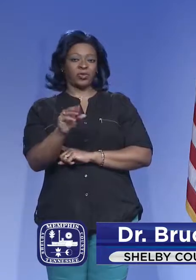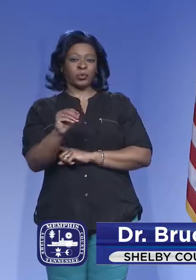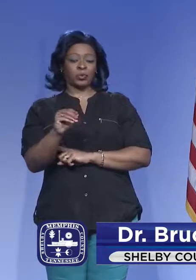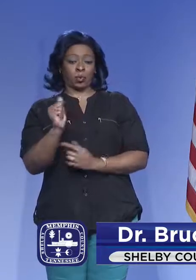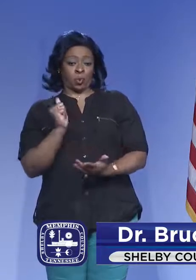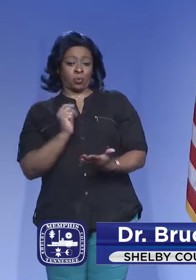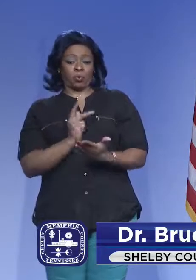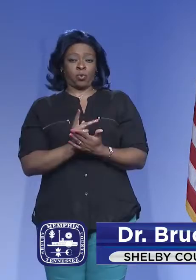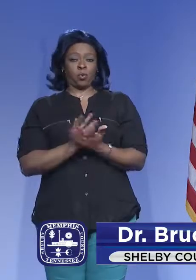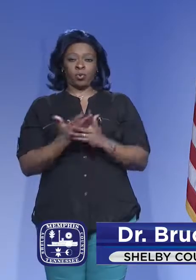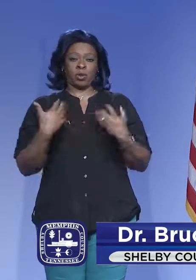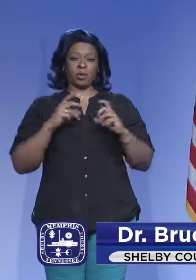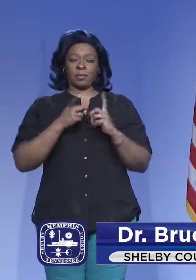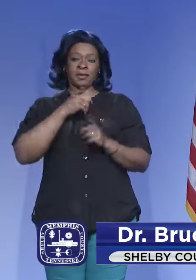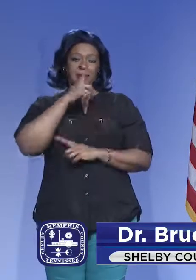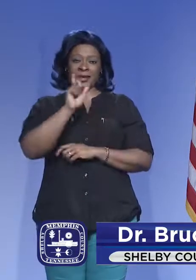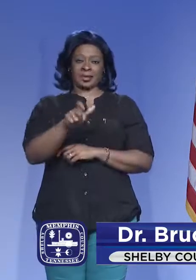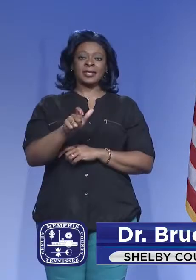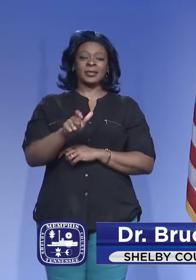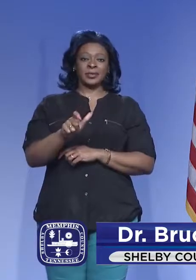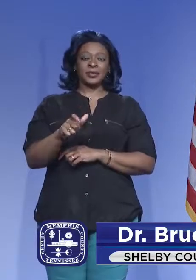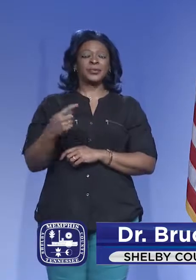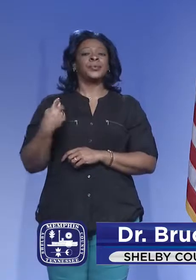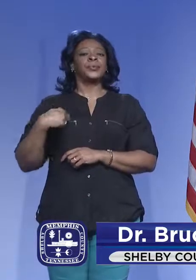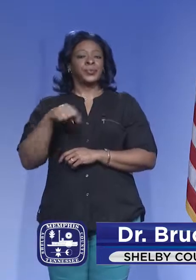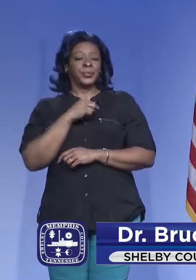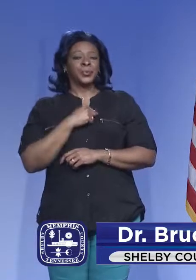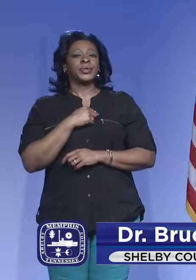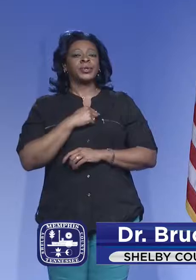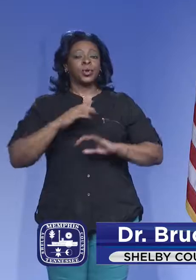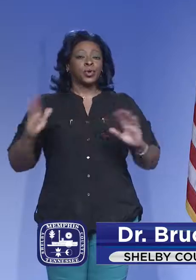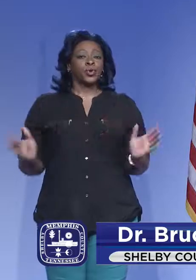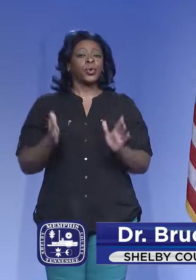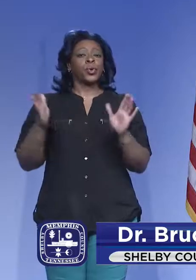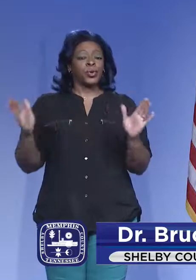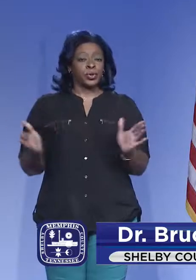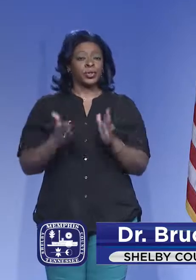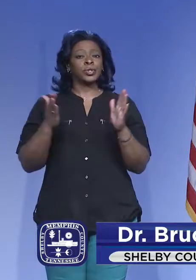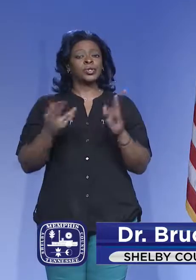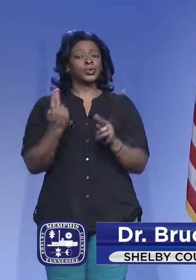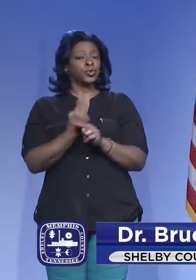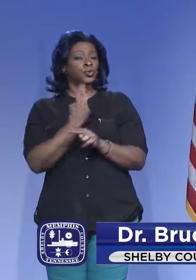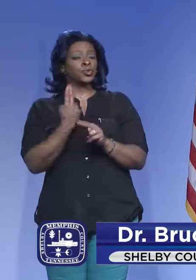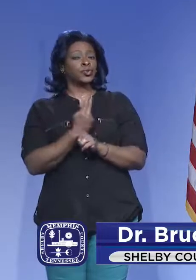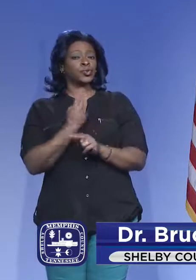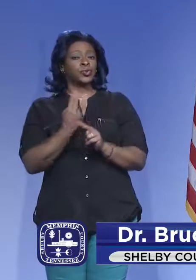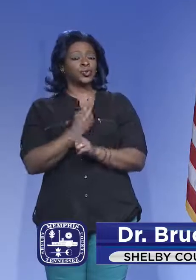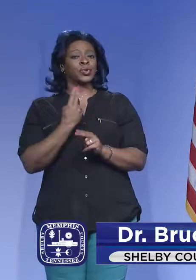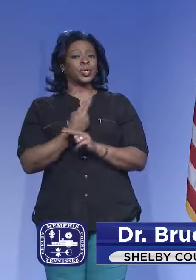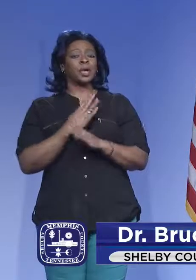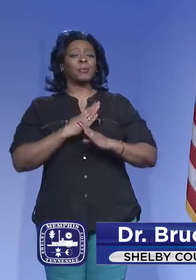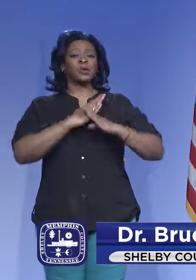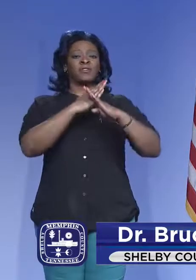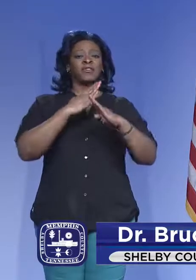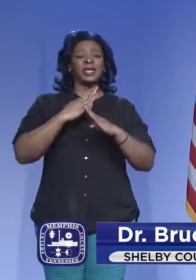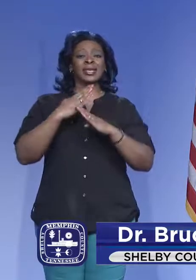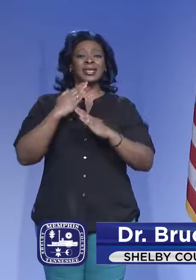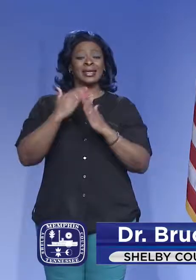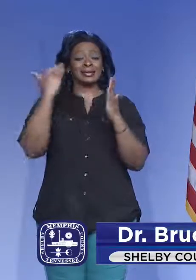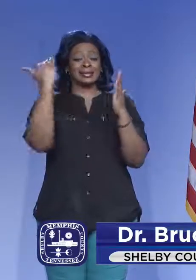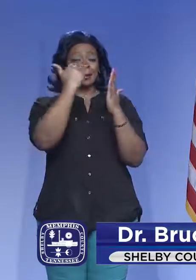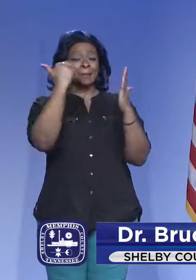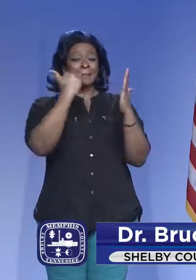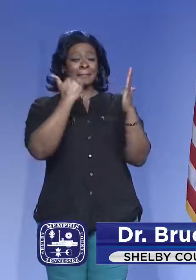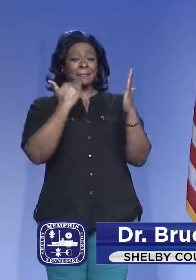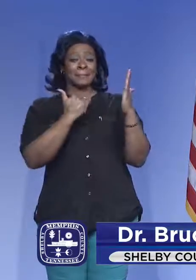our approval. And we encourage them to use the preventive measures that we've